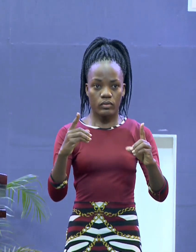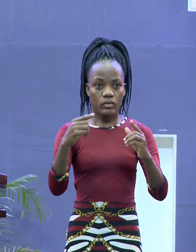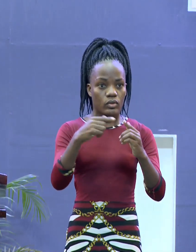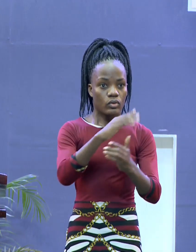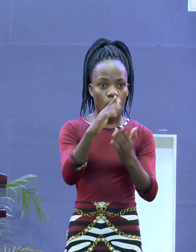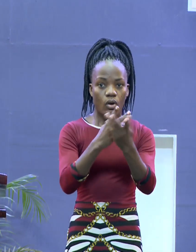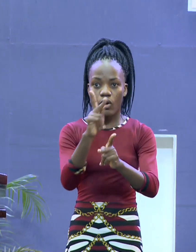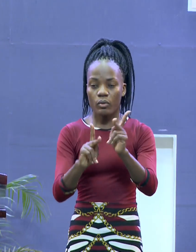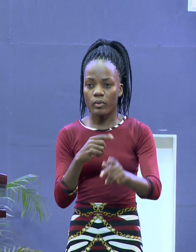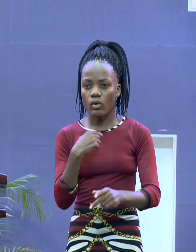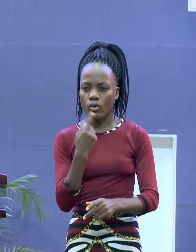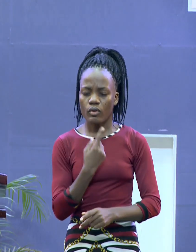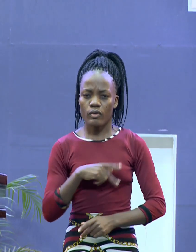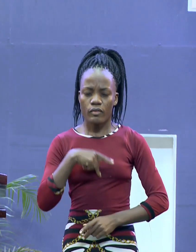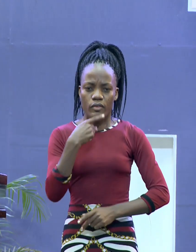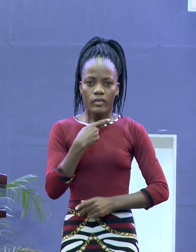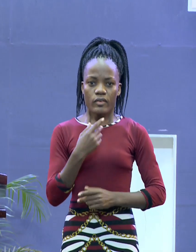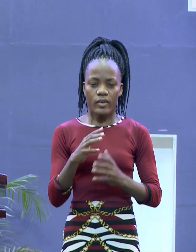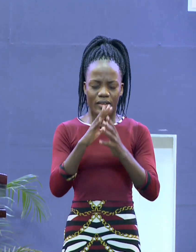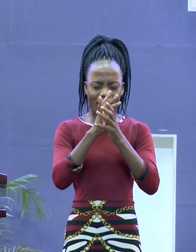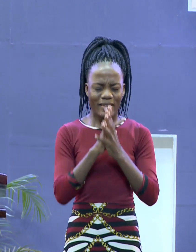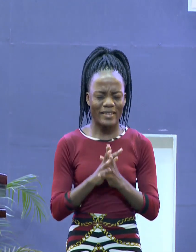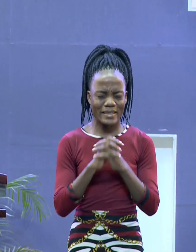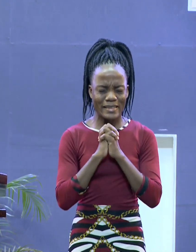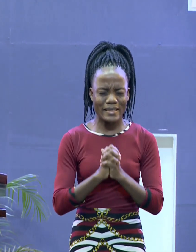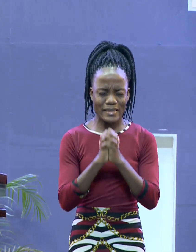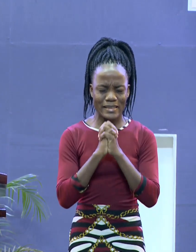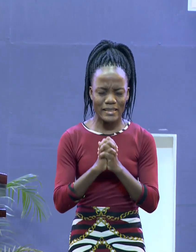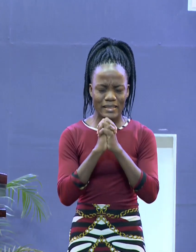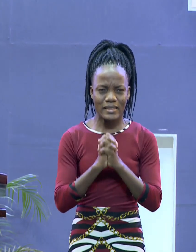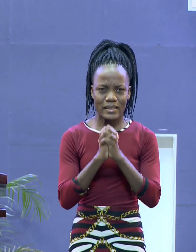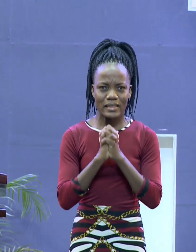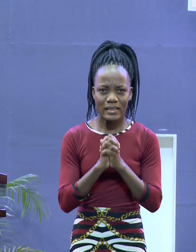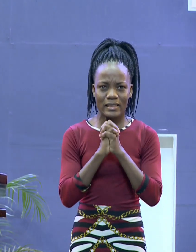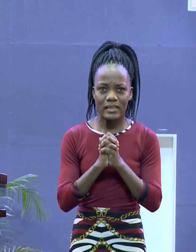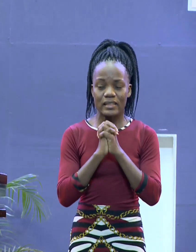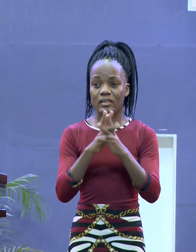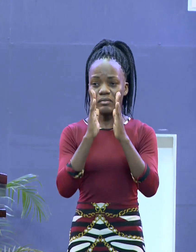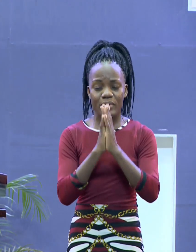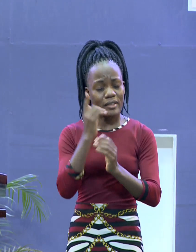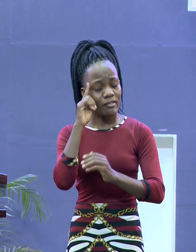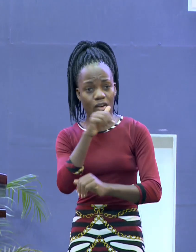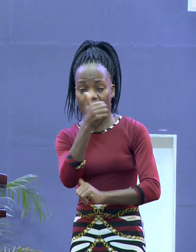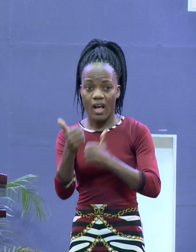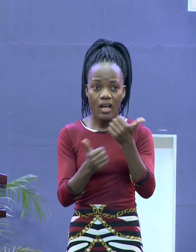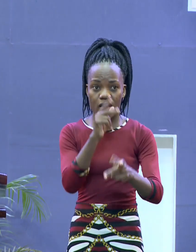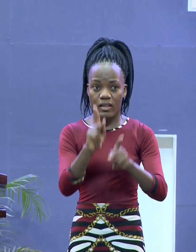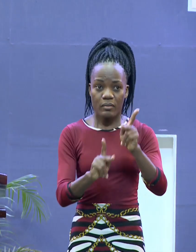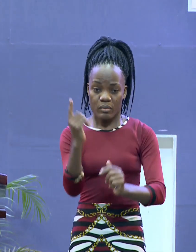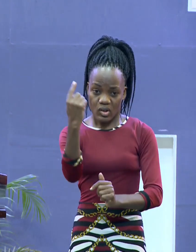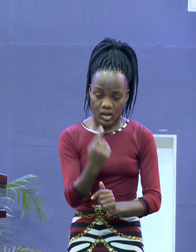of intercession. Eri erimmwe abalina obuweza bw'okwegayirira. Those of you that have the burden of interceding. Abo abalina